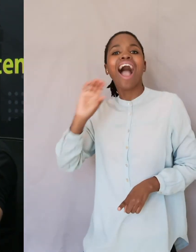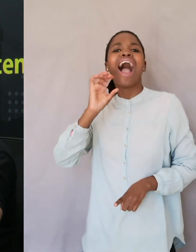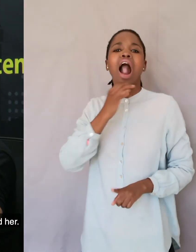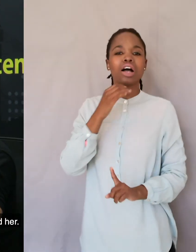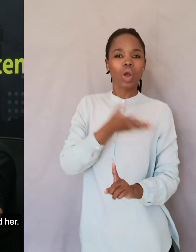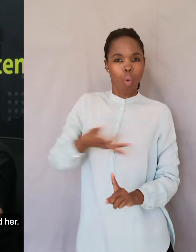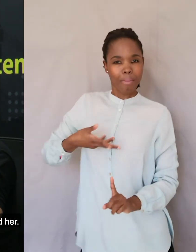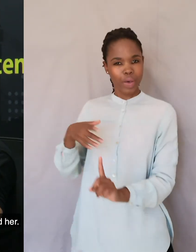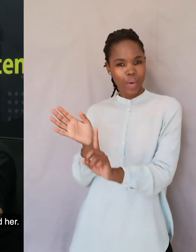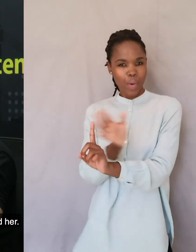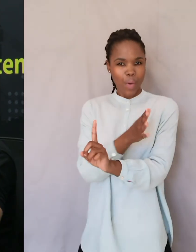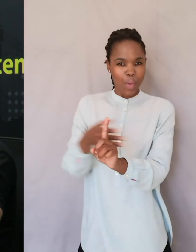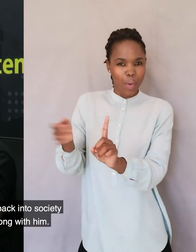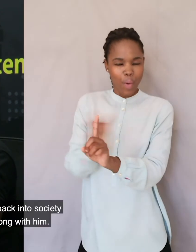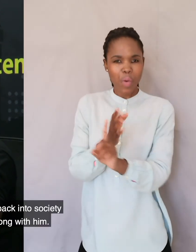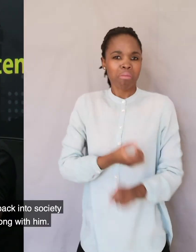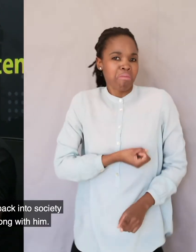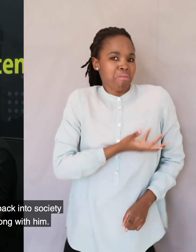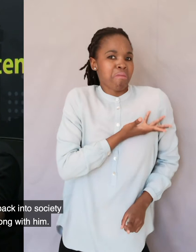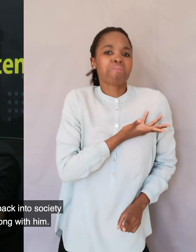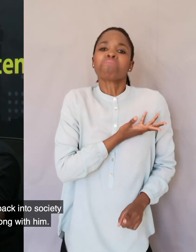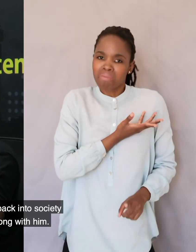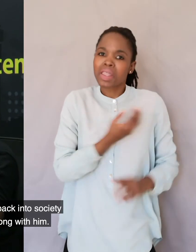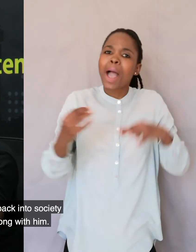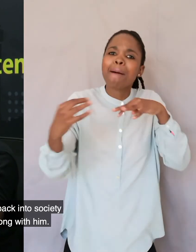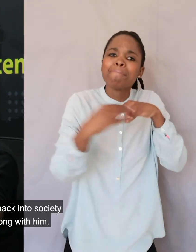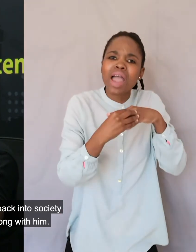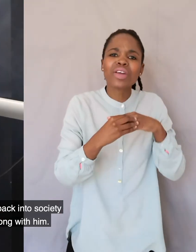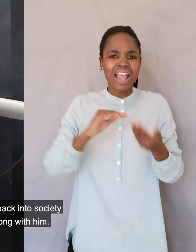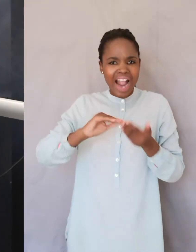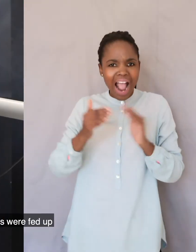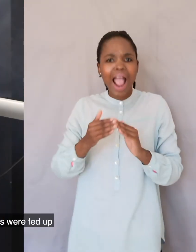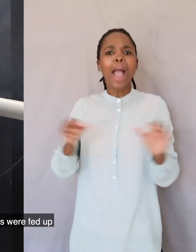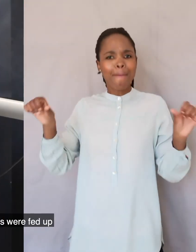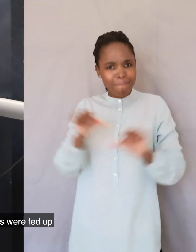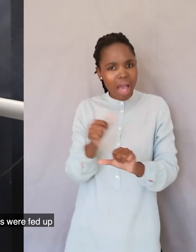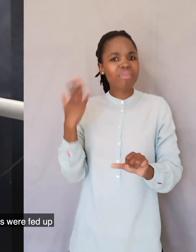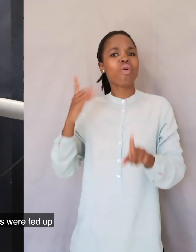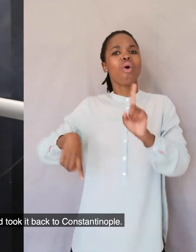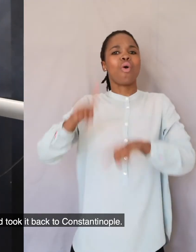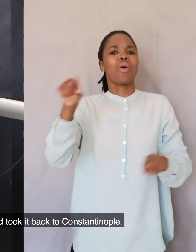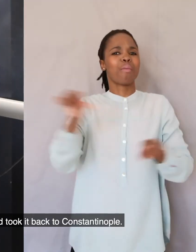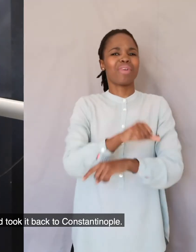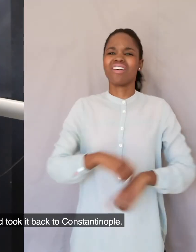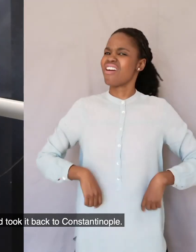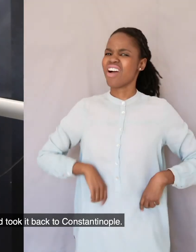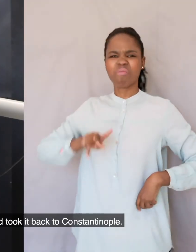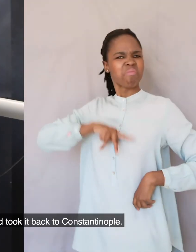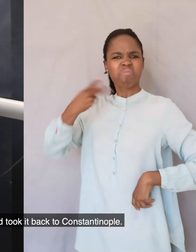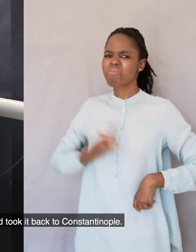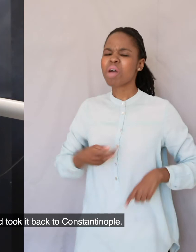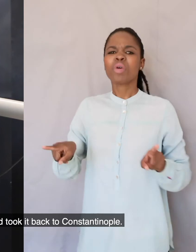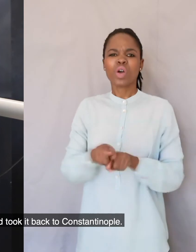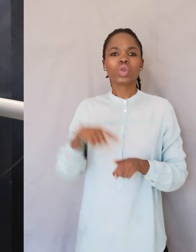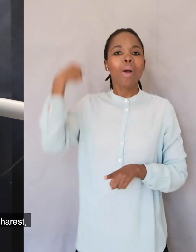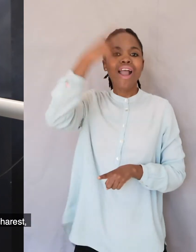king. And so he married her. Yeah, and he was welcomed back into society. Yes. Like there was nothing wrong with him. But then the Ottomans were fed up and they came and they chopped his head off and